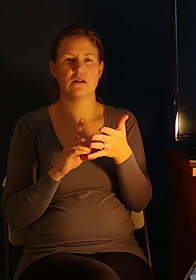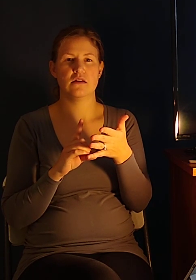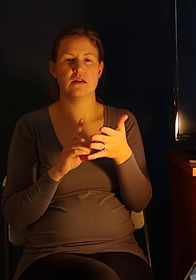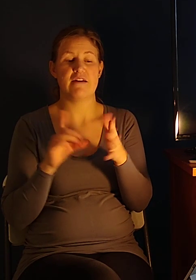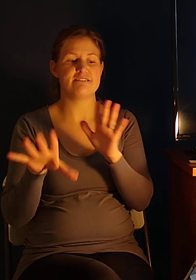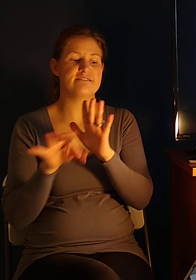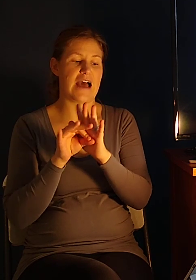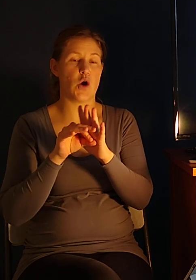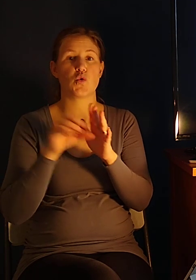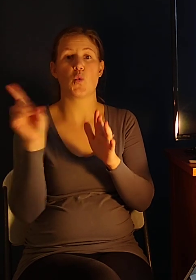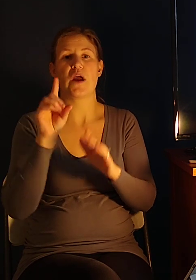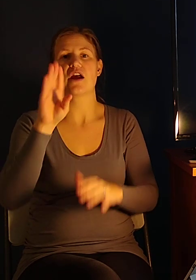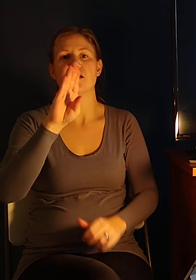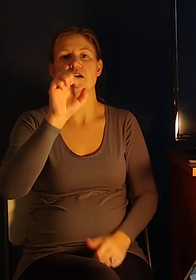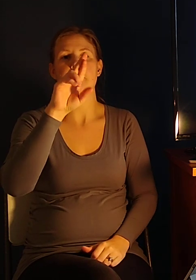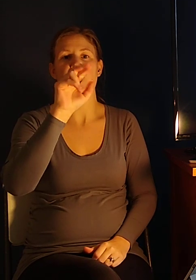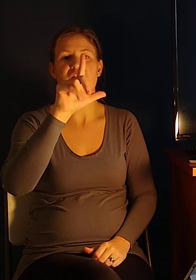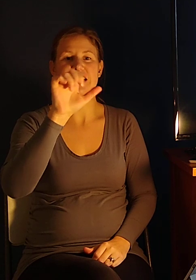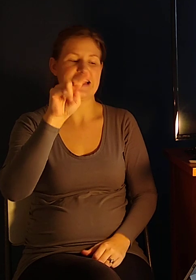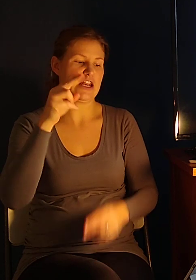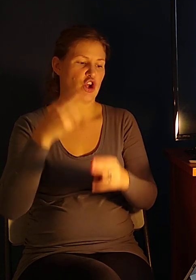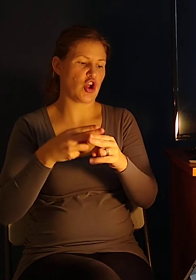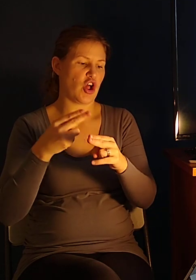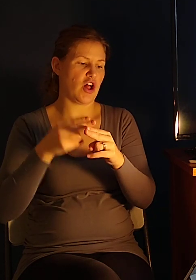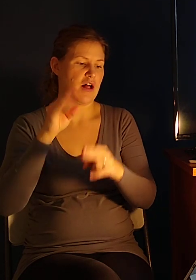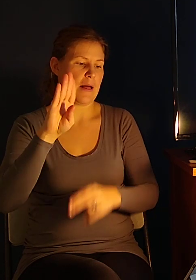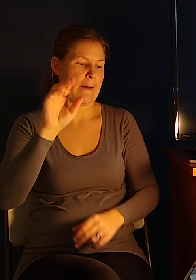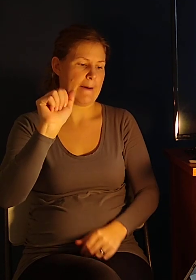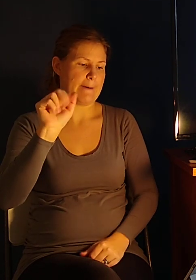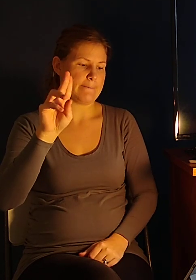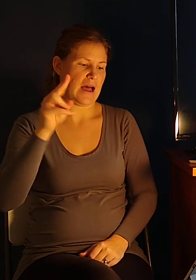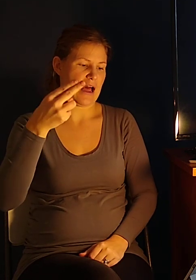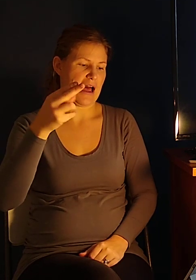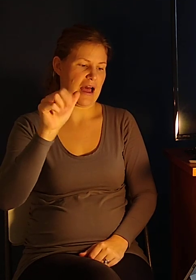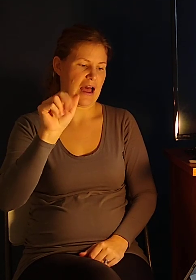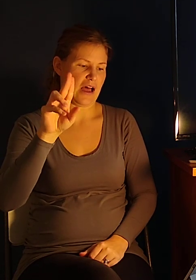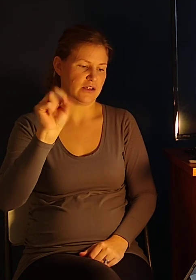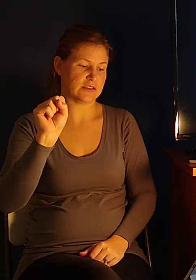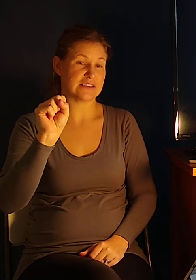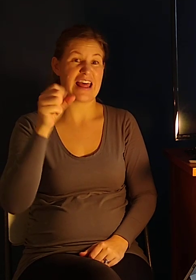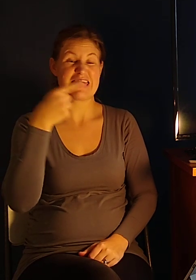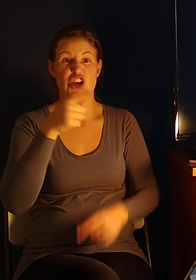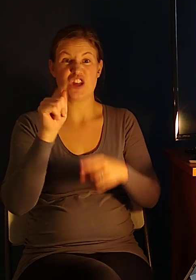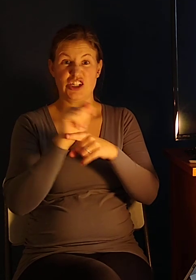located in Berlin that was called the Bauhaus. And there they trained architects, they trained